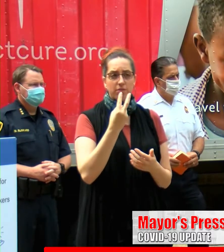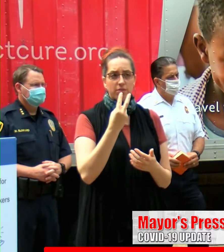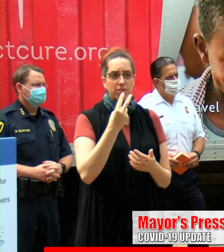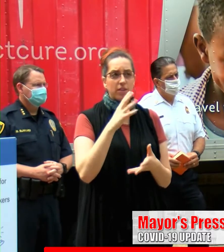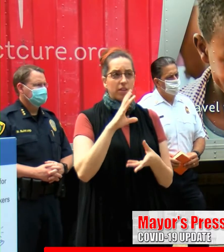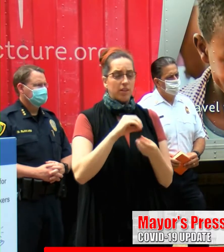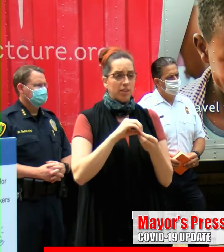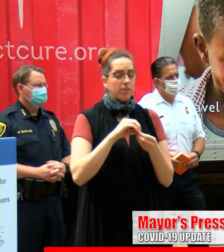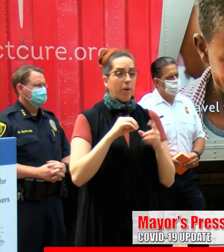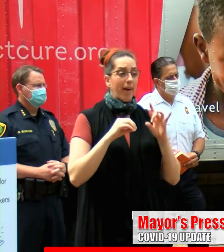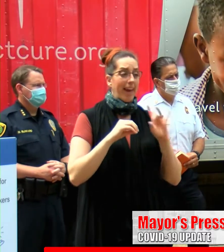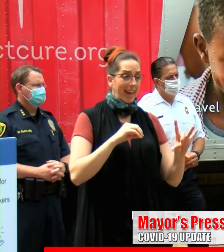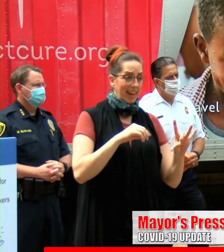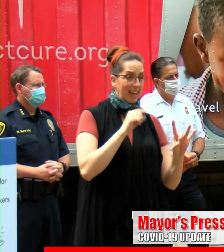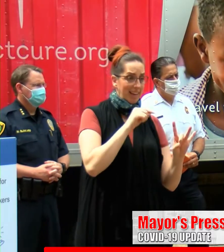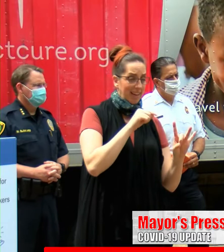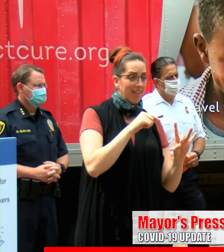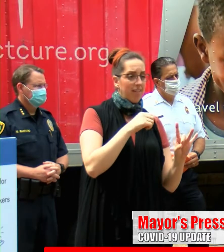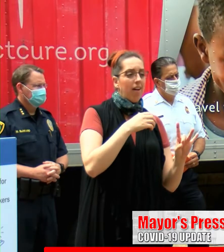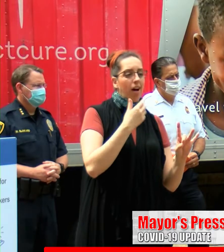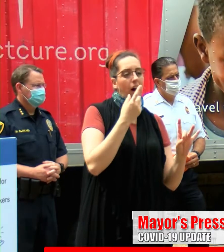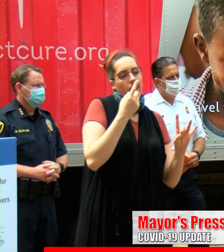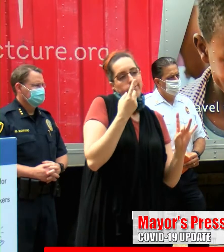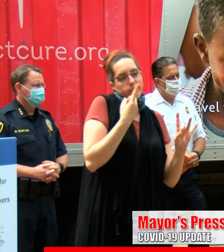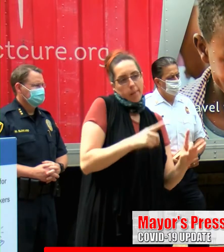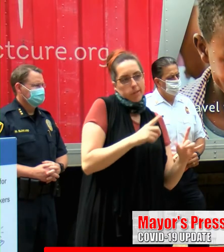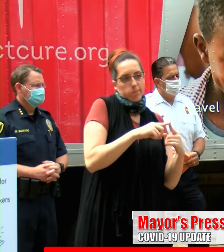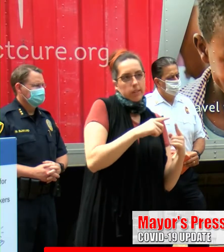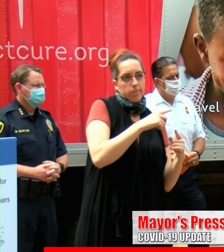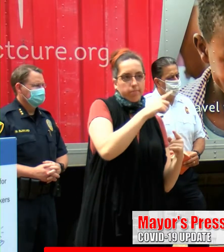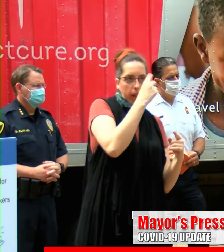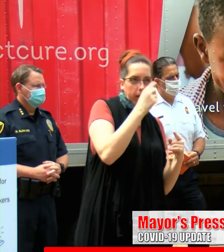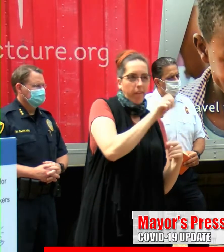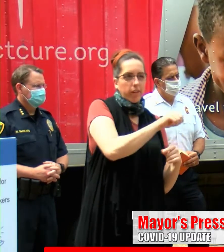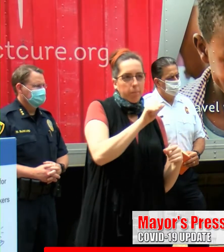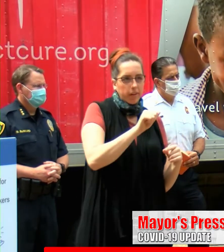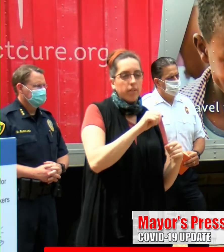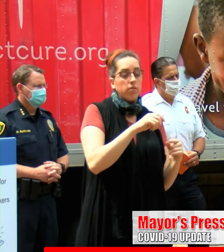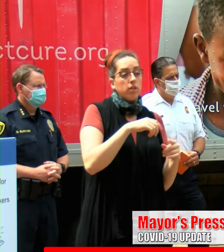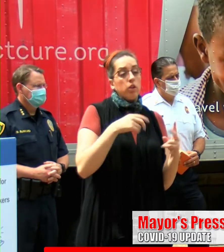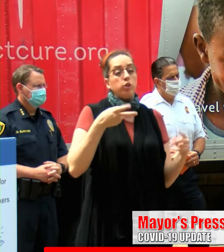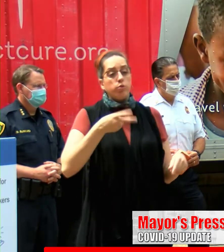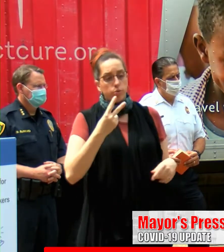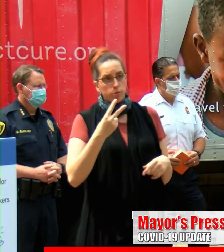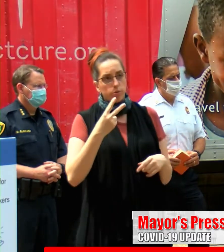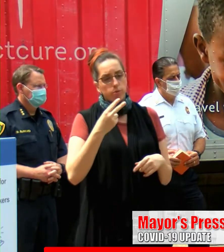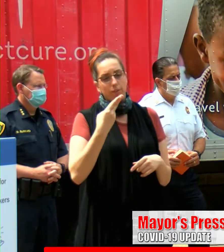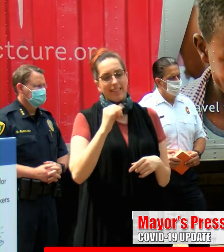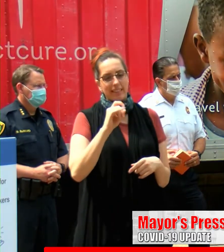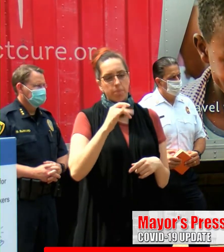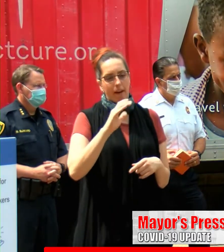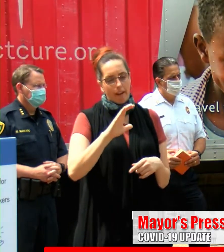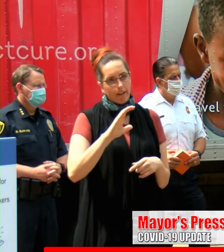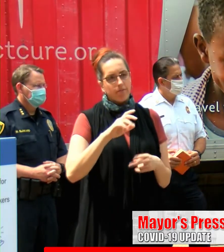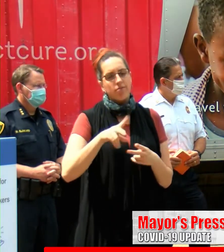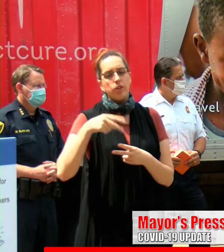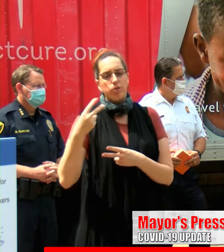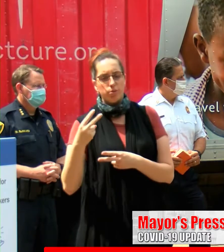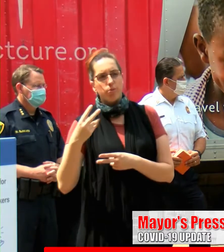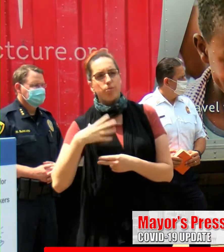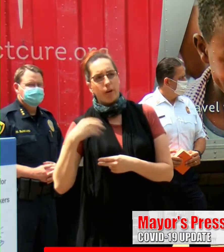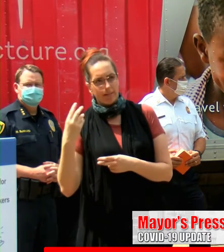of the 12 happen to be African-American, 2 Hispanic and 2 Caucasians, all